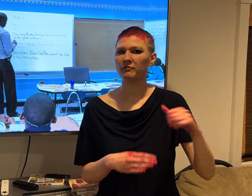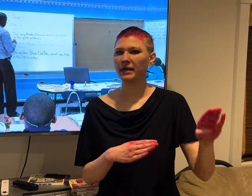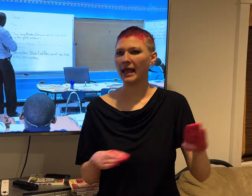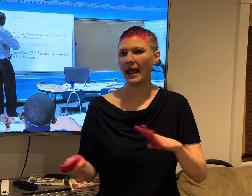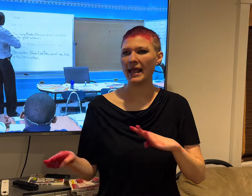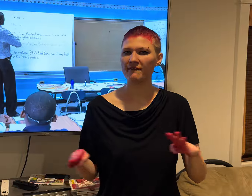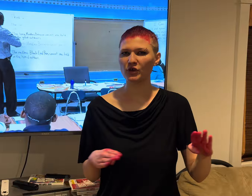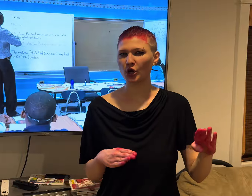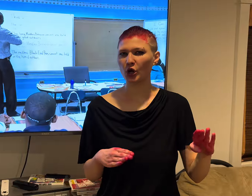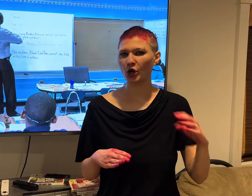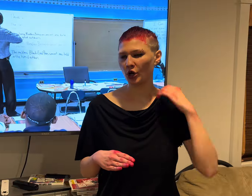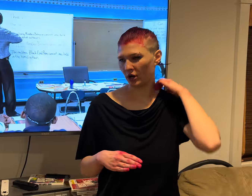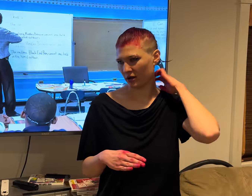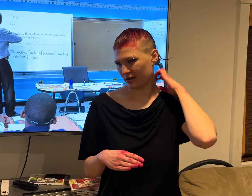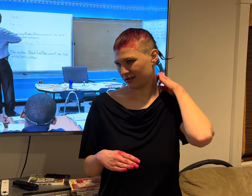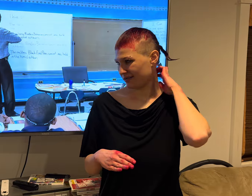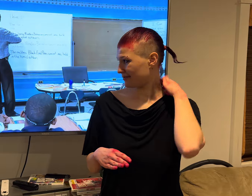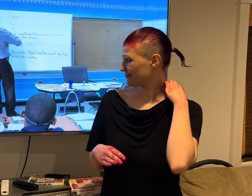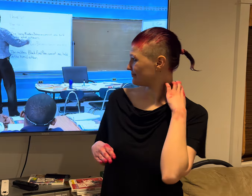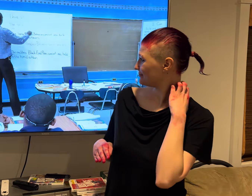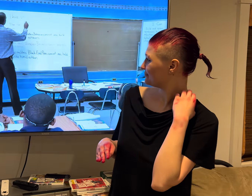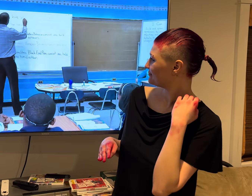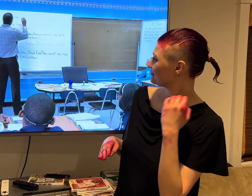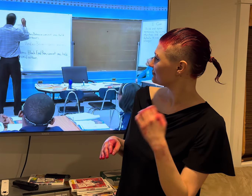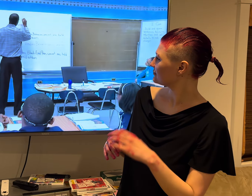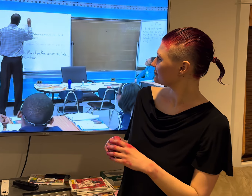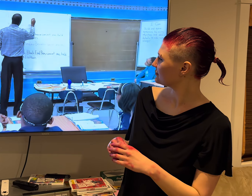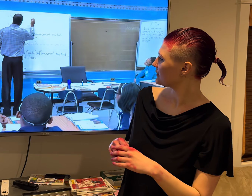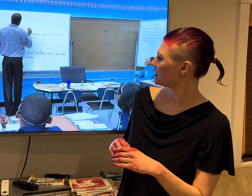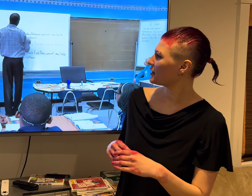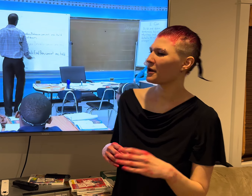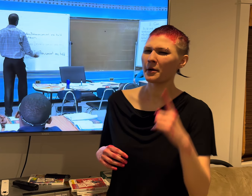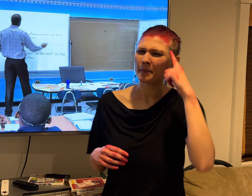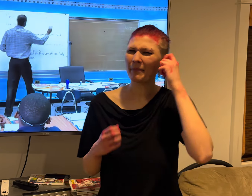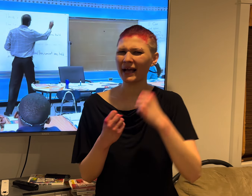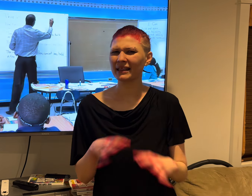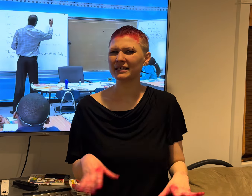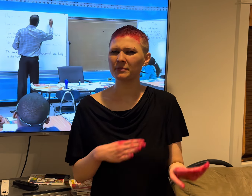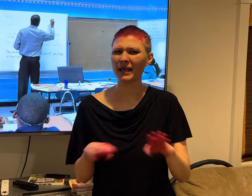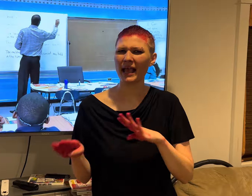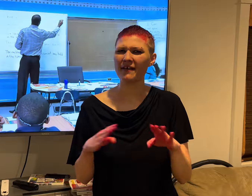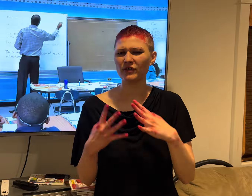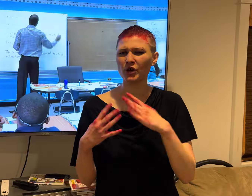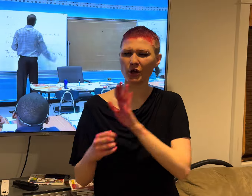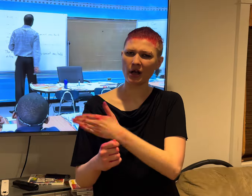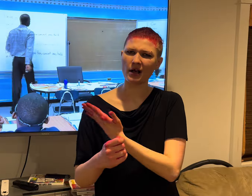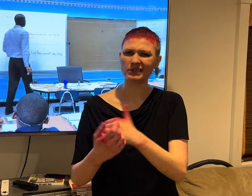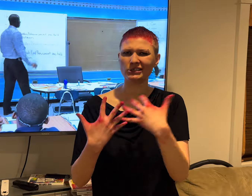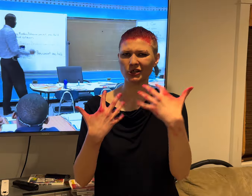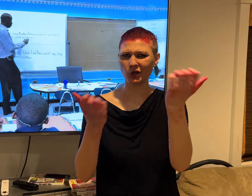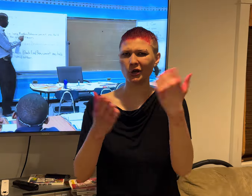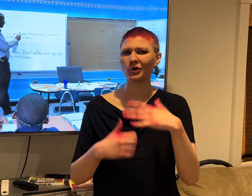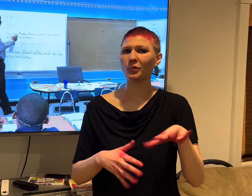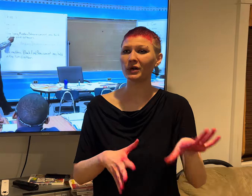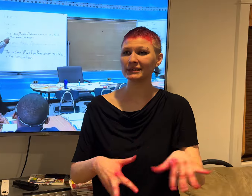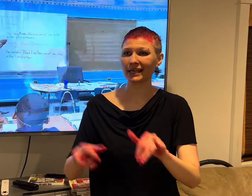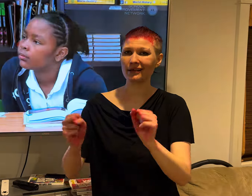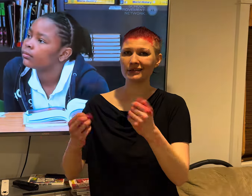I said the nouns were what? Concert. Outdoors. To grow that sentence,